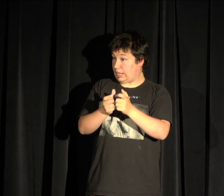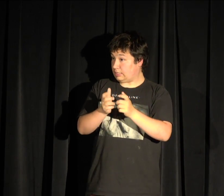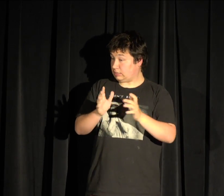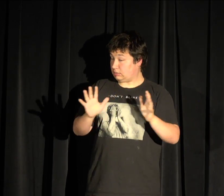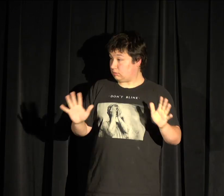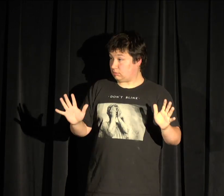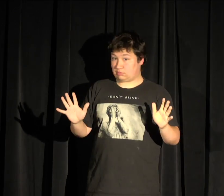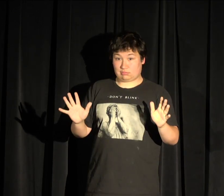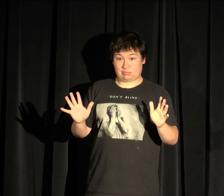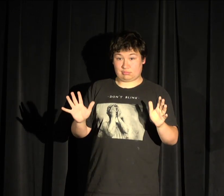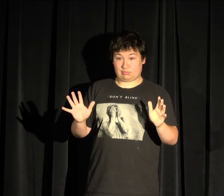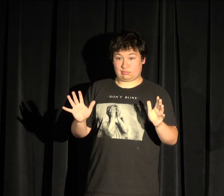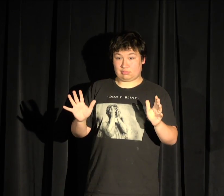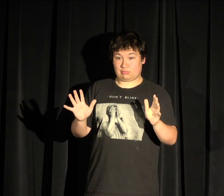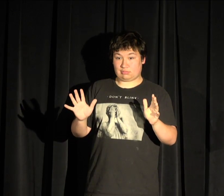And the text is all in ASL.